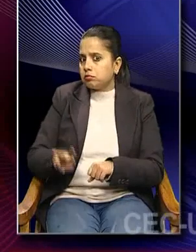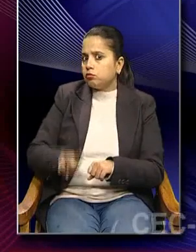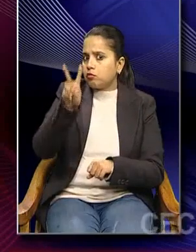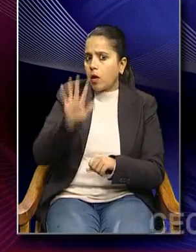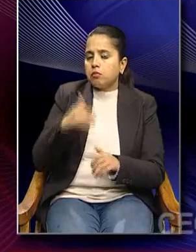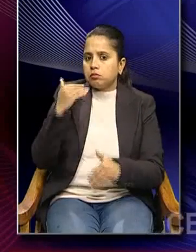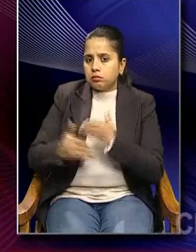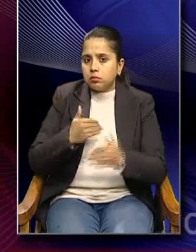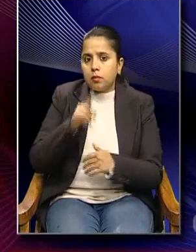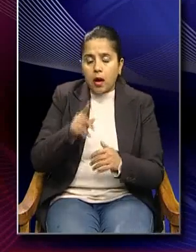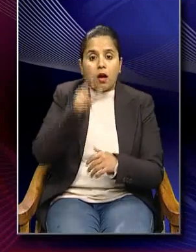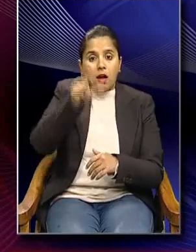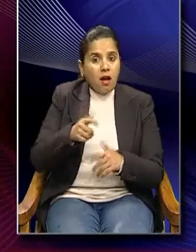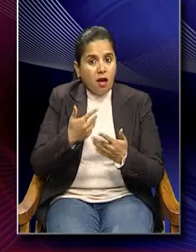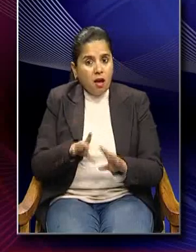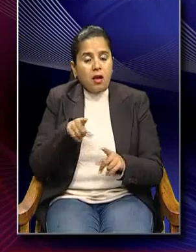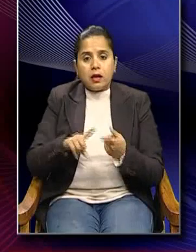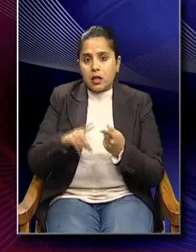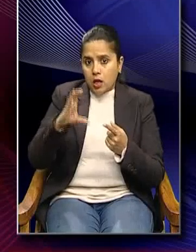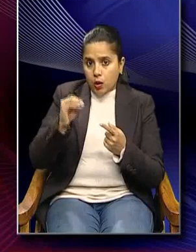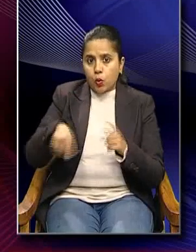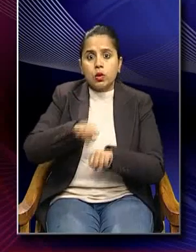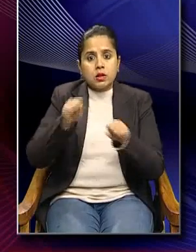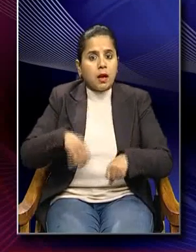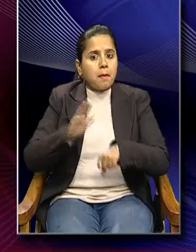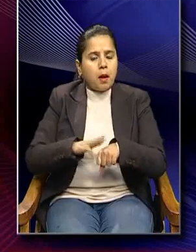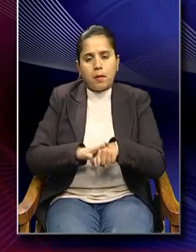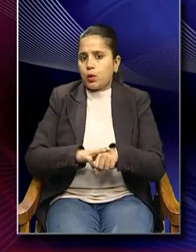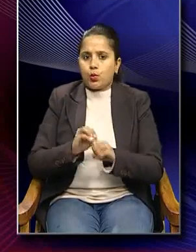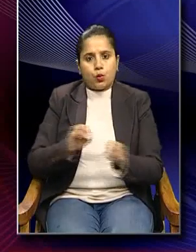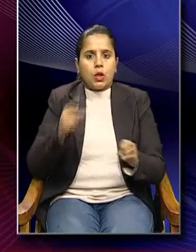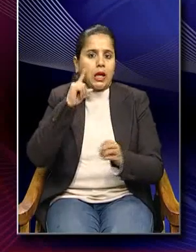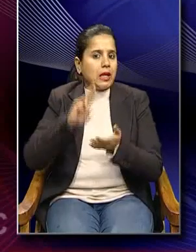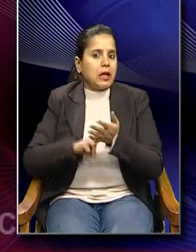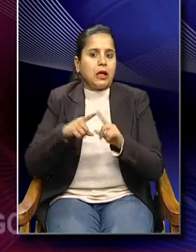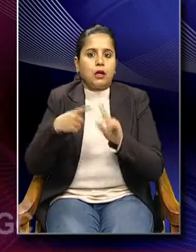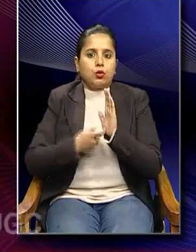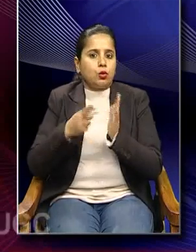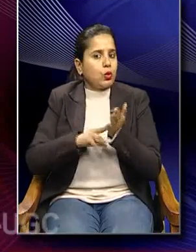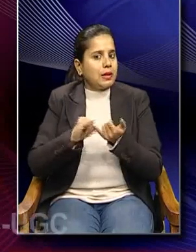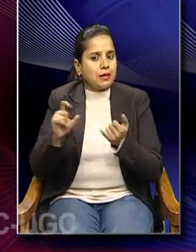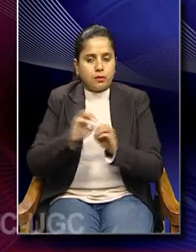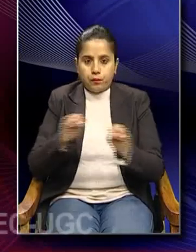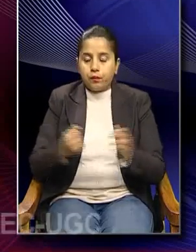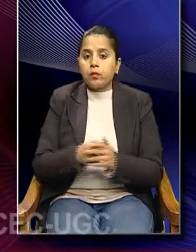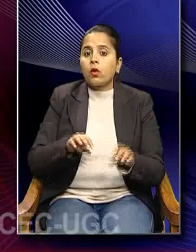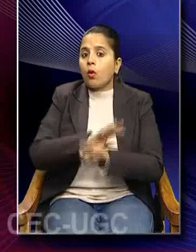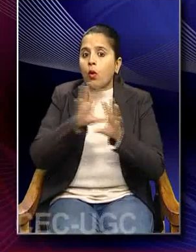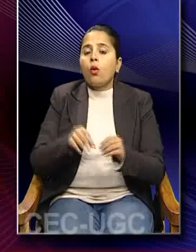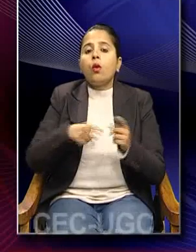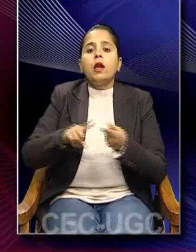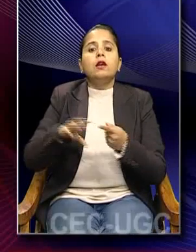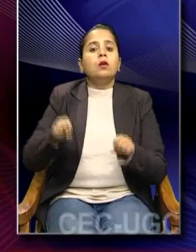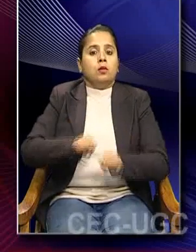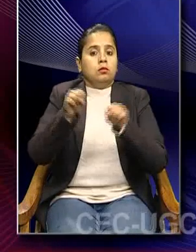but not individual ecosystem members as intrinsically valuable. So the whole of the ecosystem was